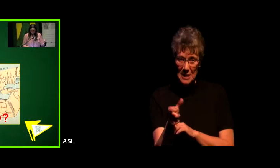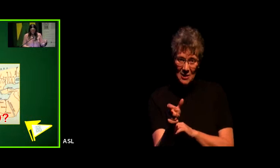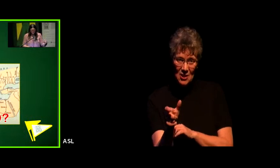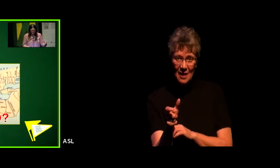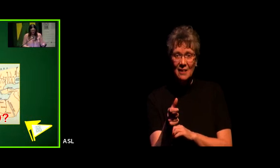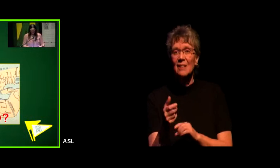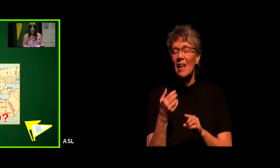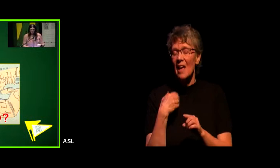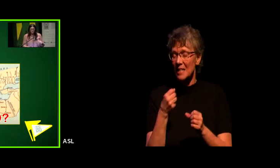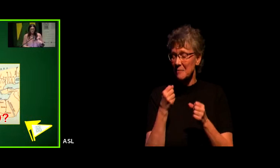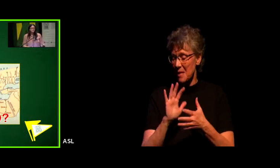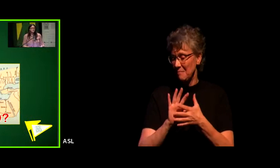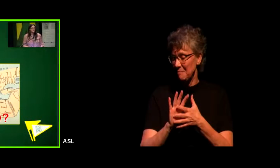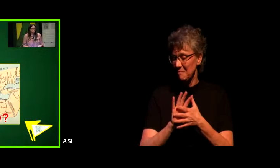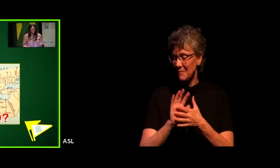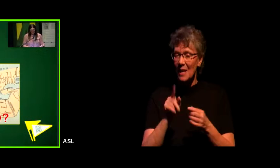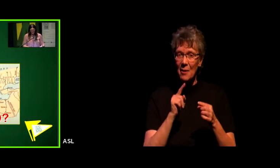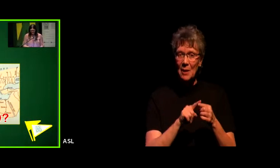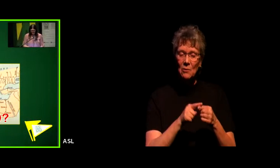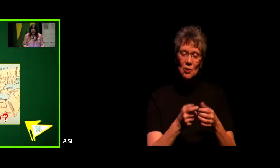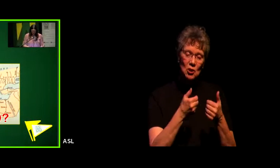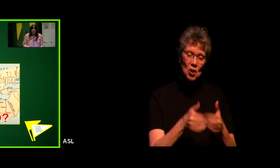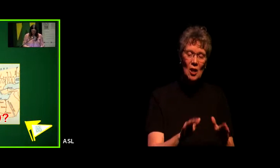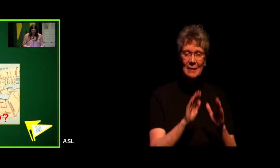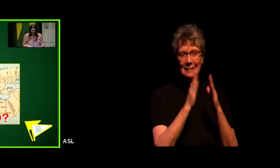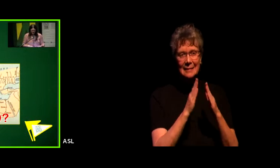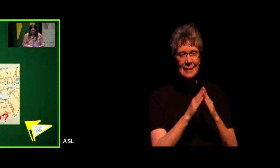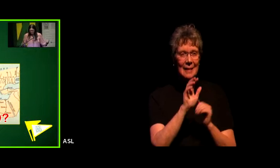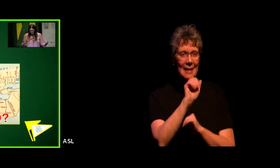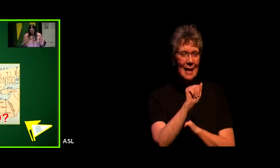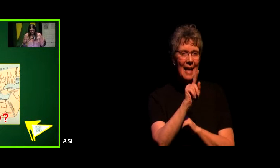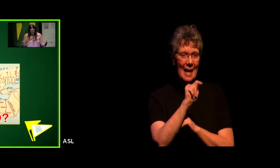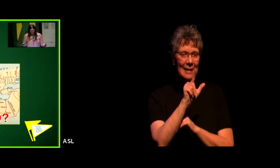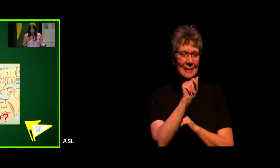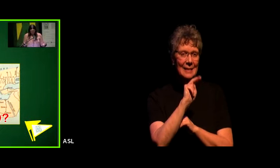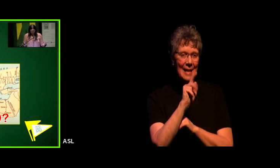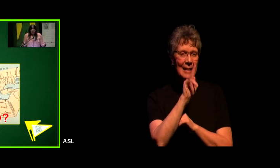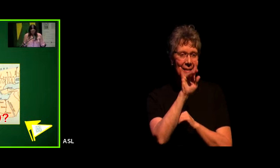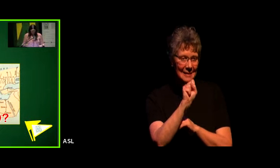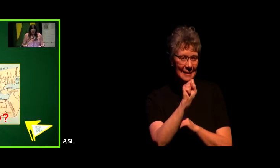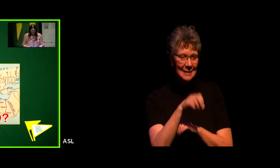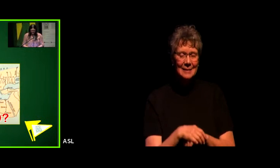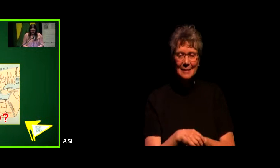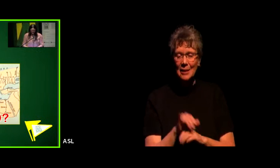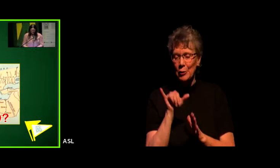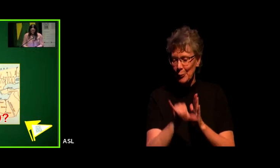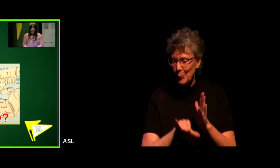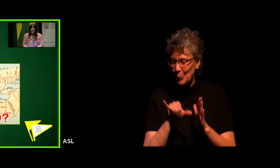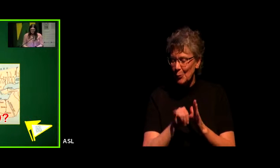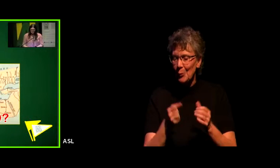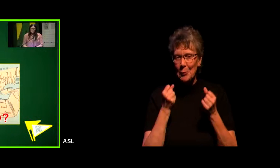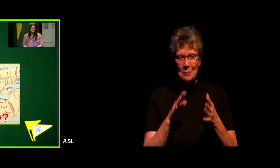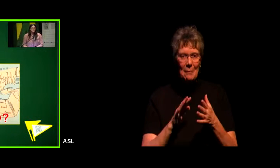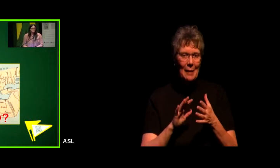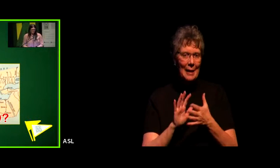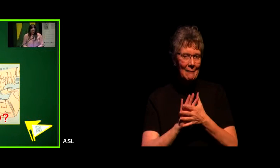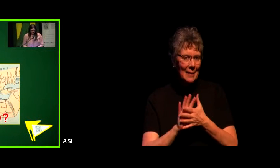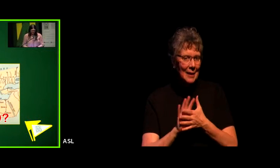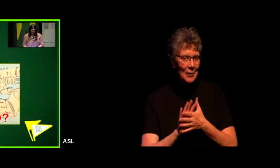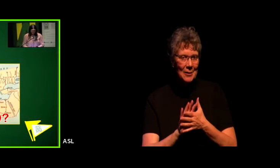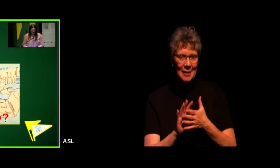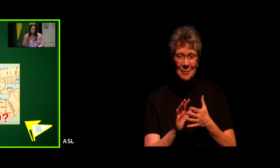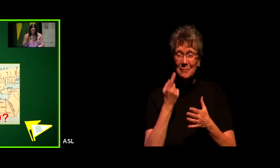Browsing TikTok, you'll find loads of videos about Atlantis and Lemuria. YouTube, also loads of videos. And in almost every chapter's bookstore